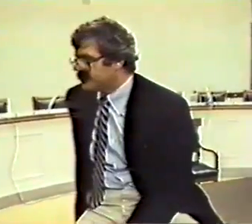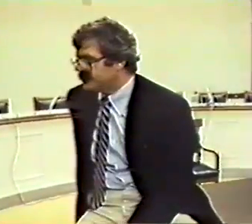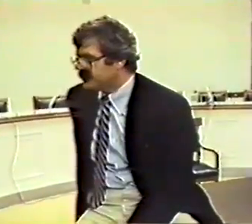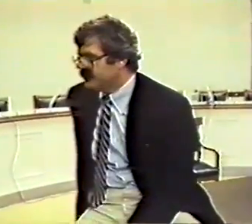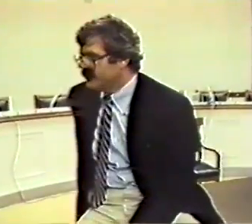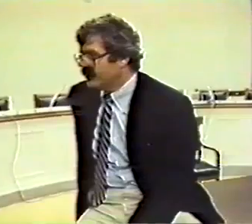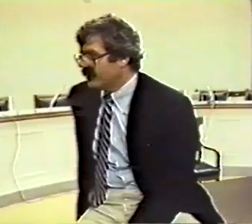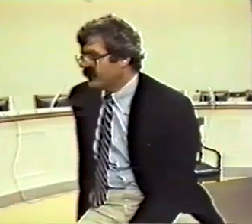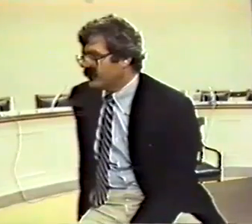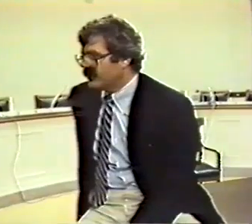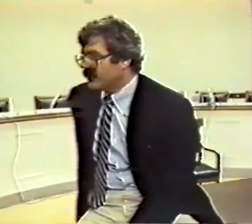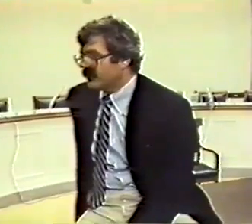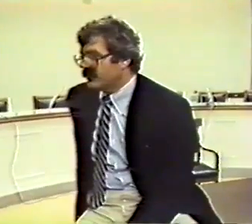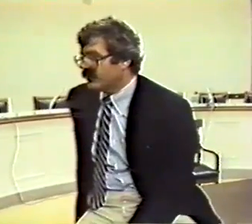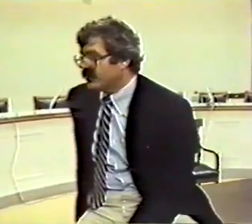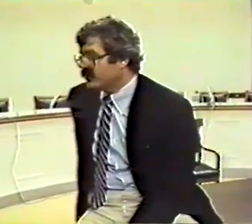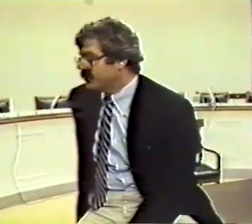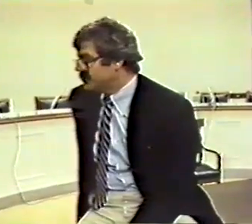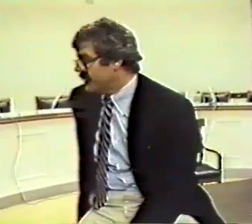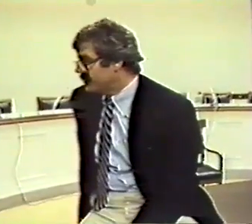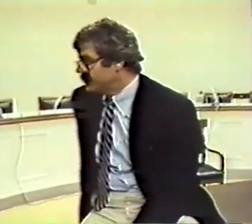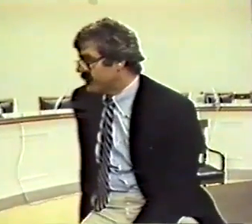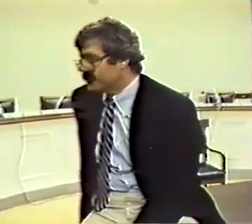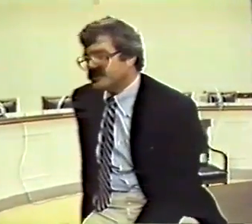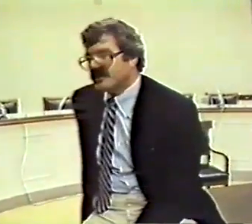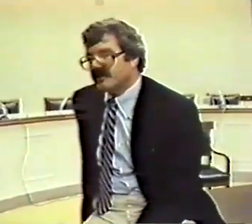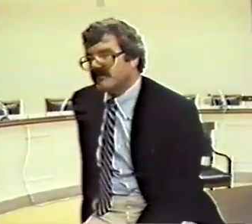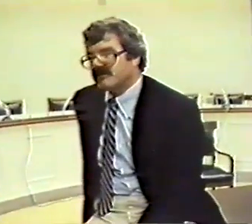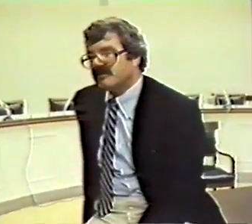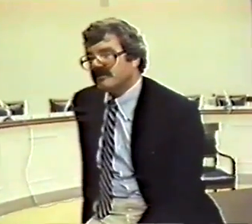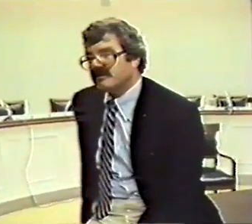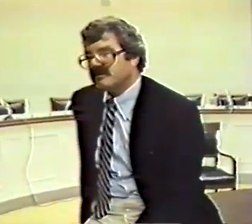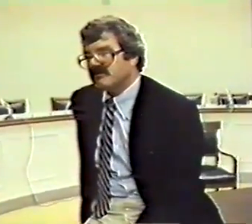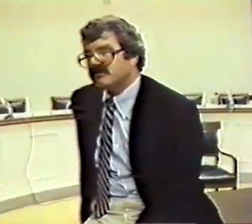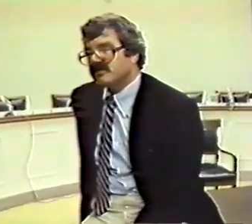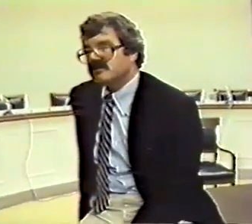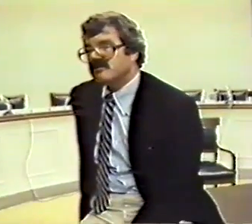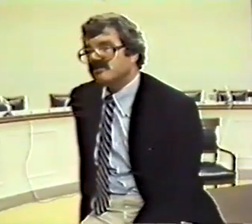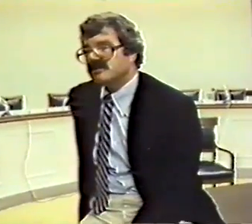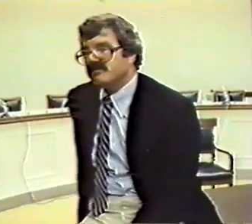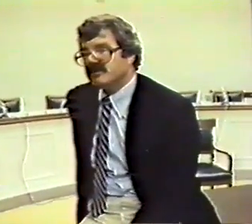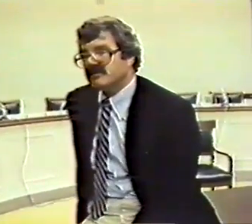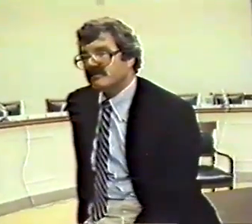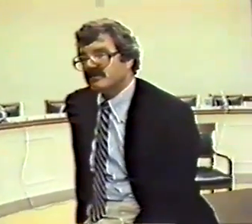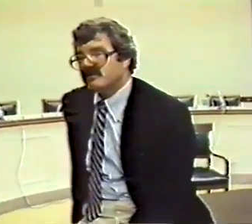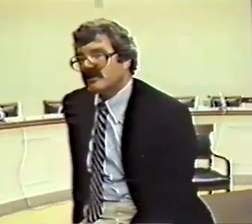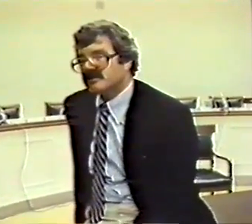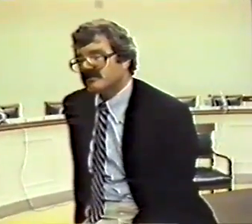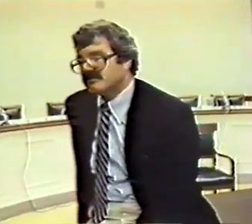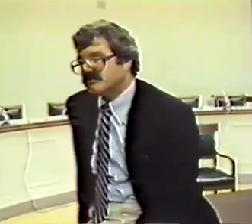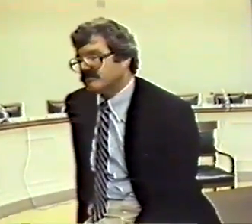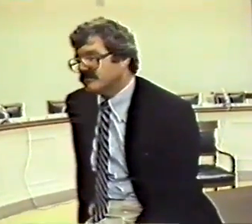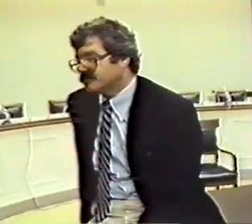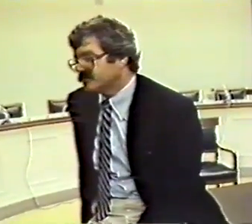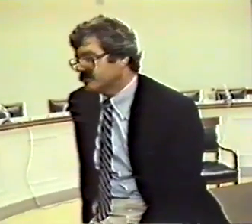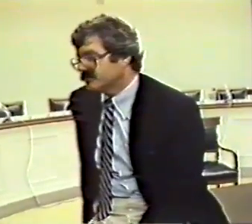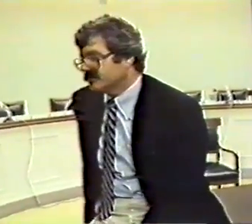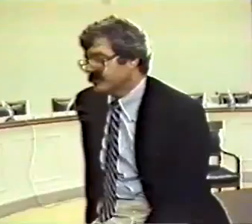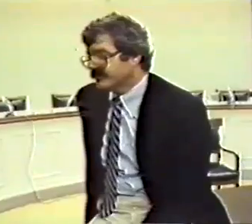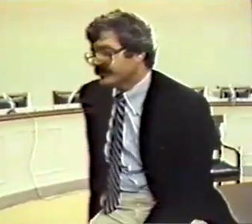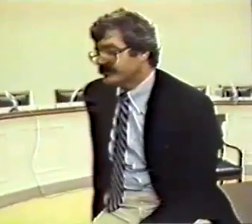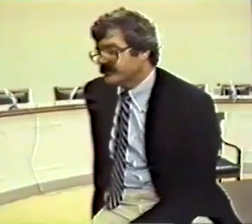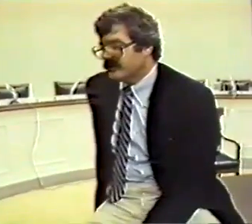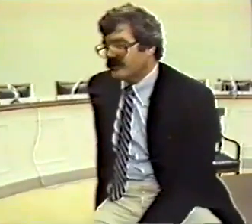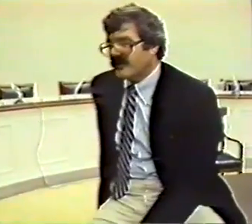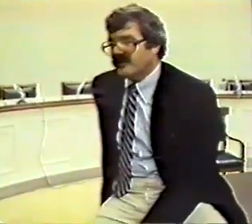of your actions. And I think you got to make it very clear that you can't do that this time, that the results are too severe and too harsh. Thank